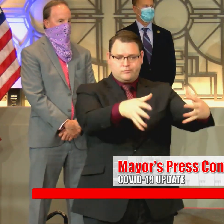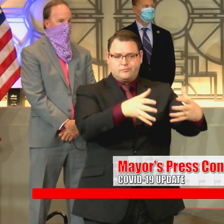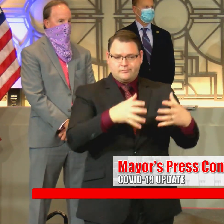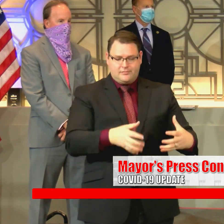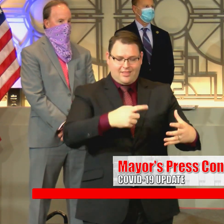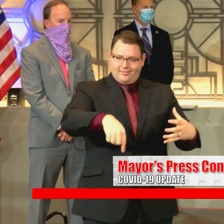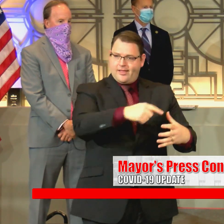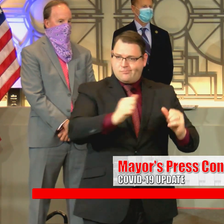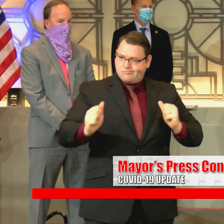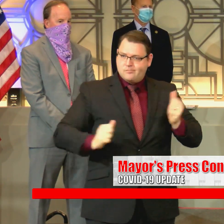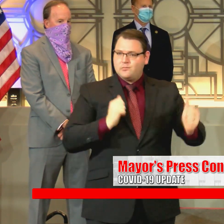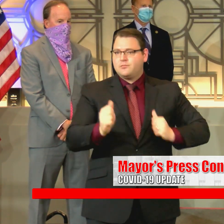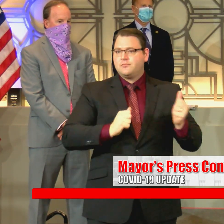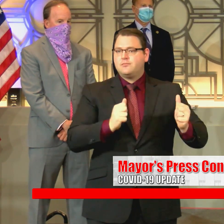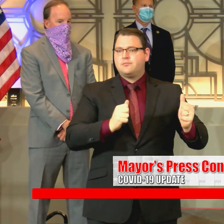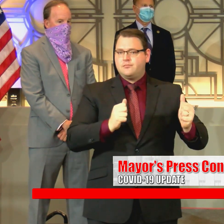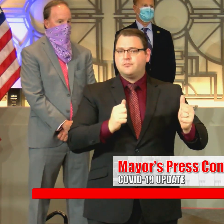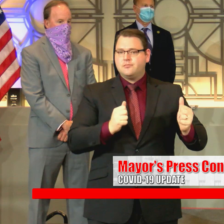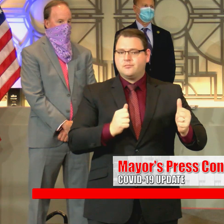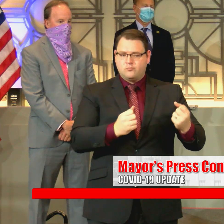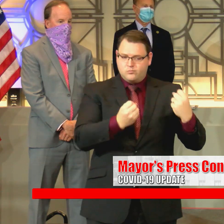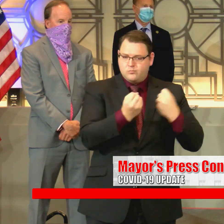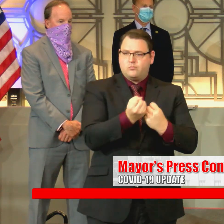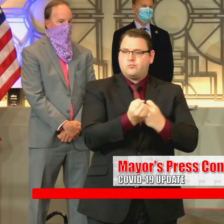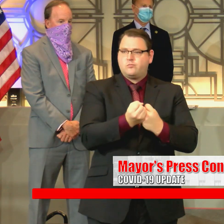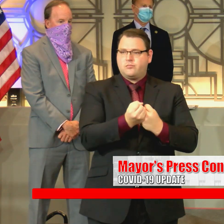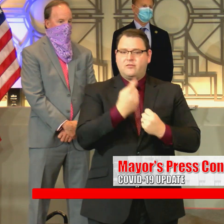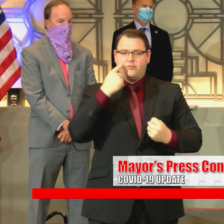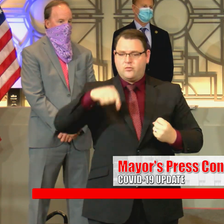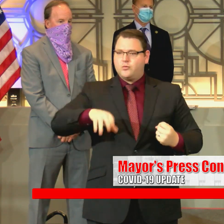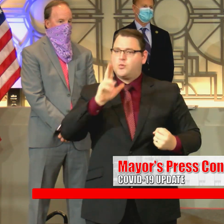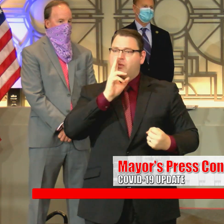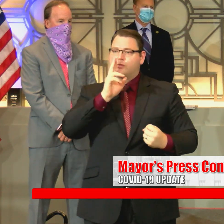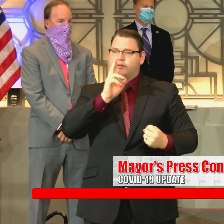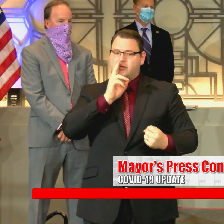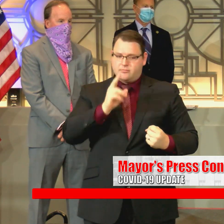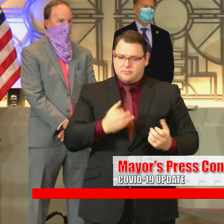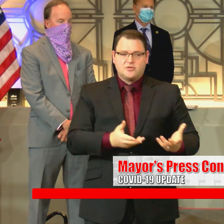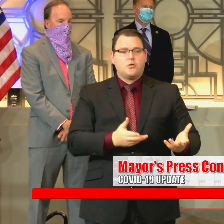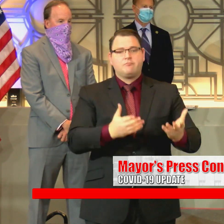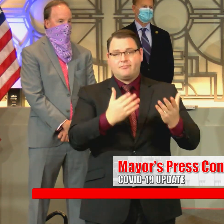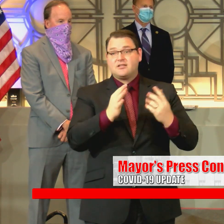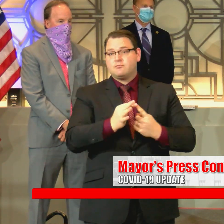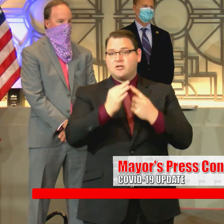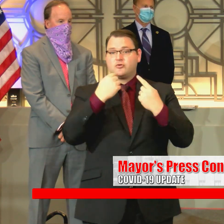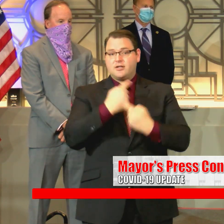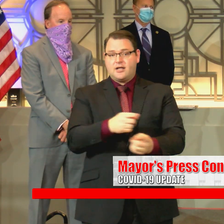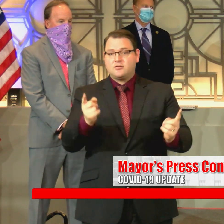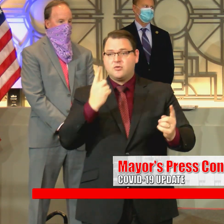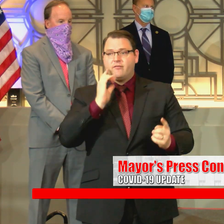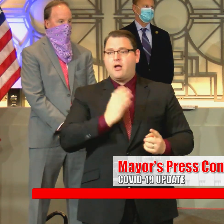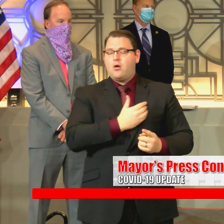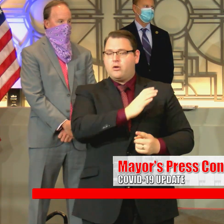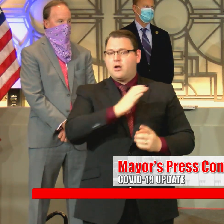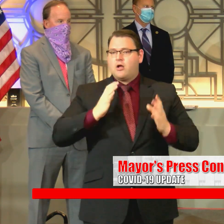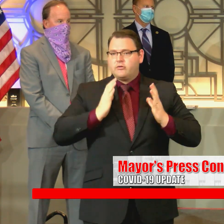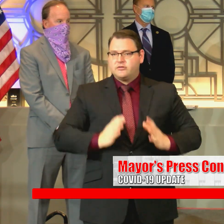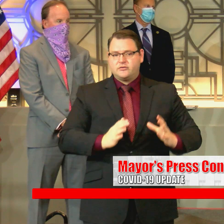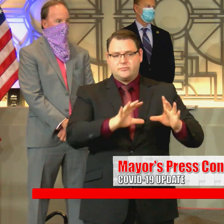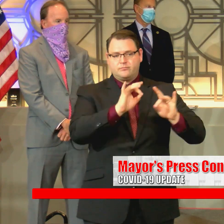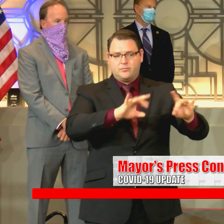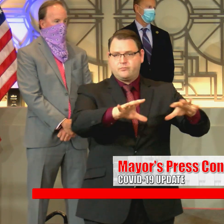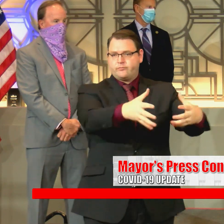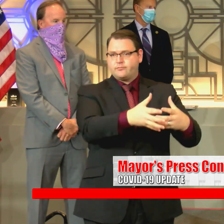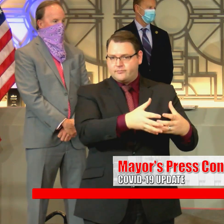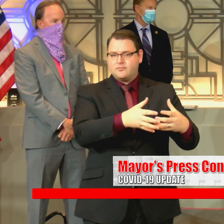active in advocating on behalf of the city of Houston. So let me give special acknowledgement to our congressional delegation. Let